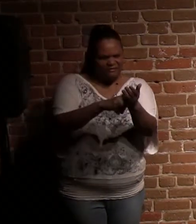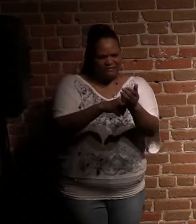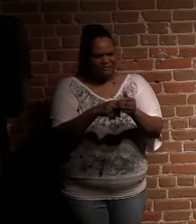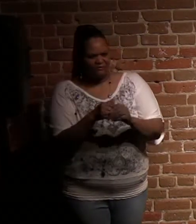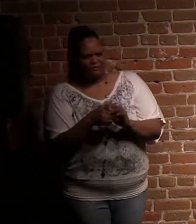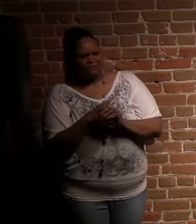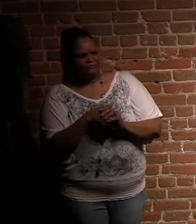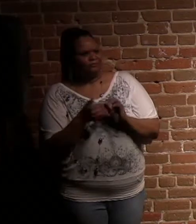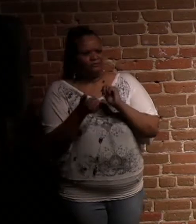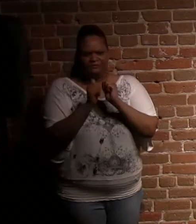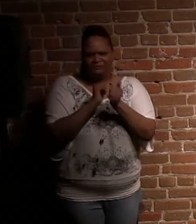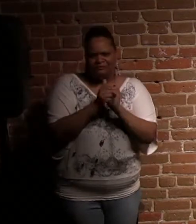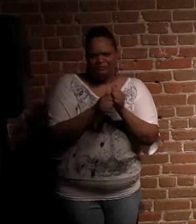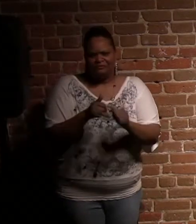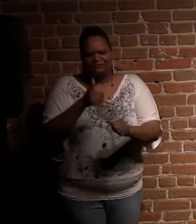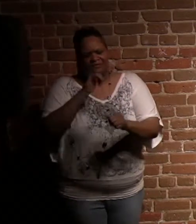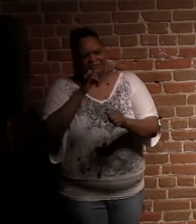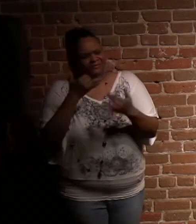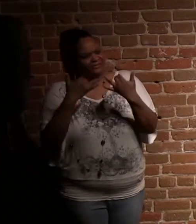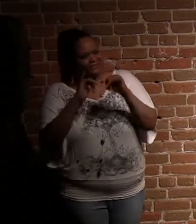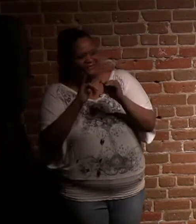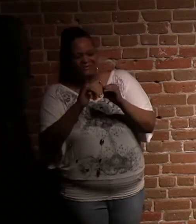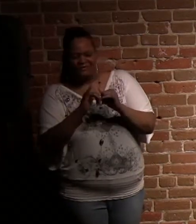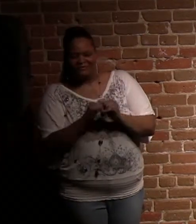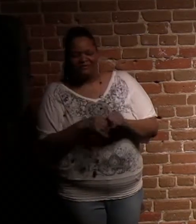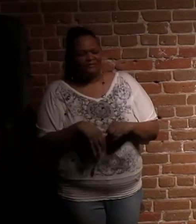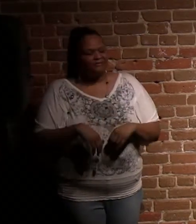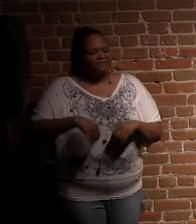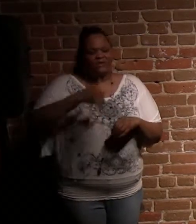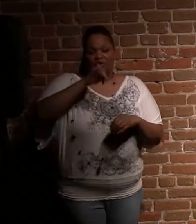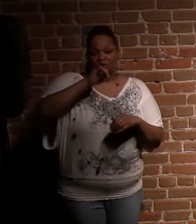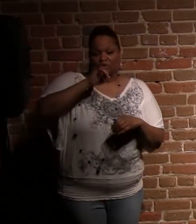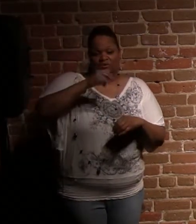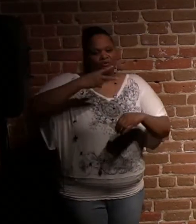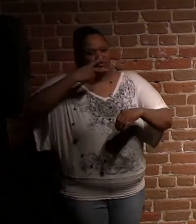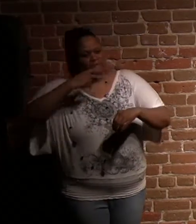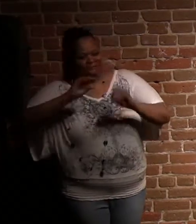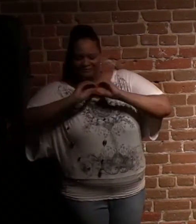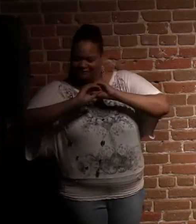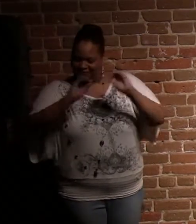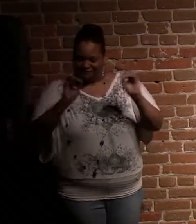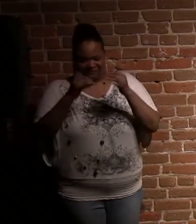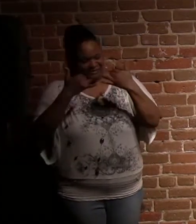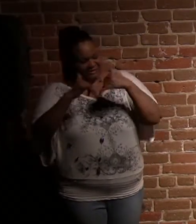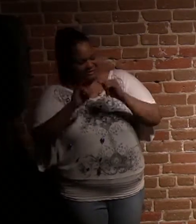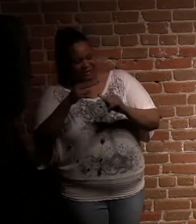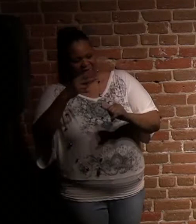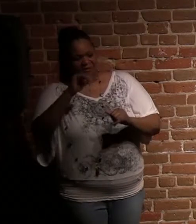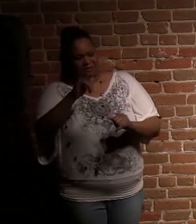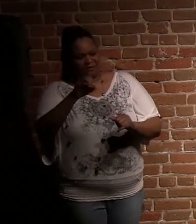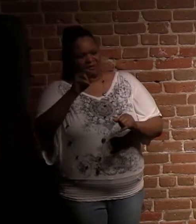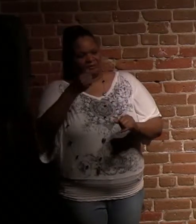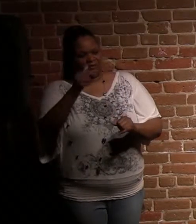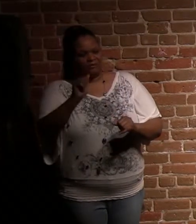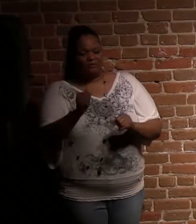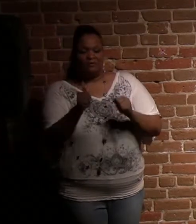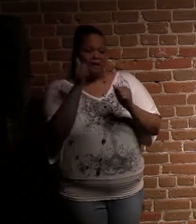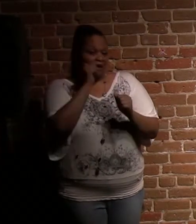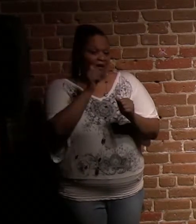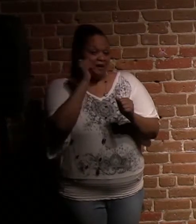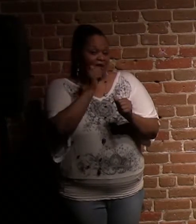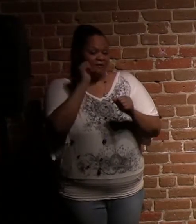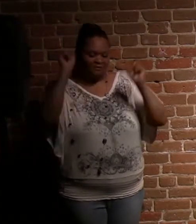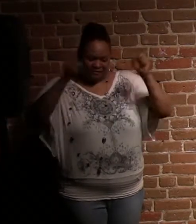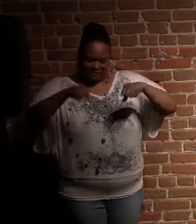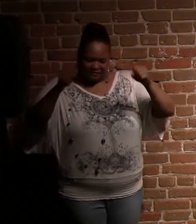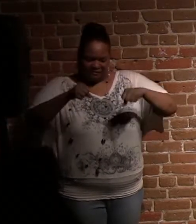Now, I still don't drink. I still don't smoke. I'm still doing yoga every day after all of this time.